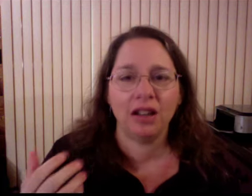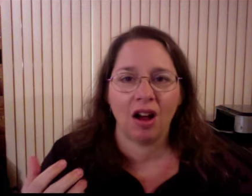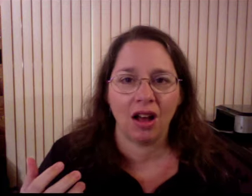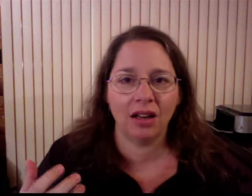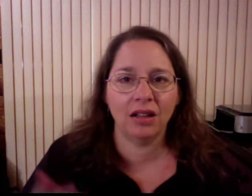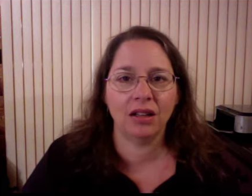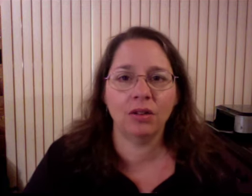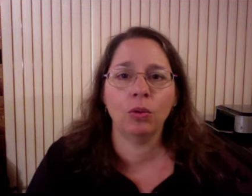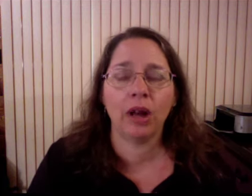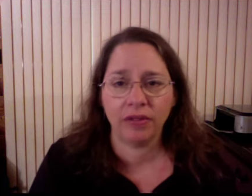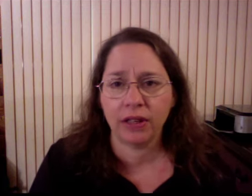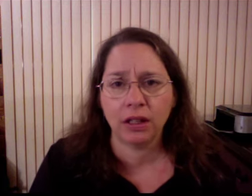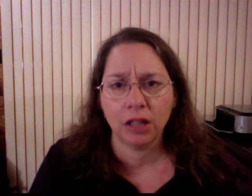God when I feel alone.